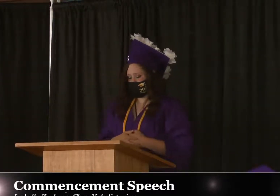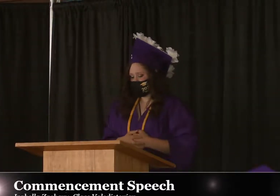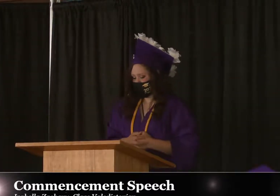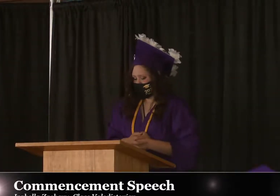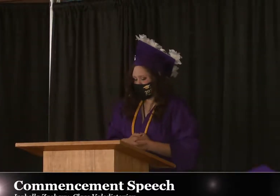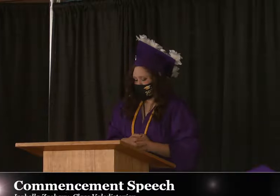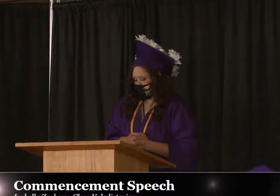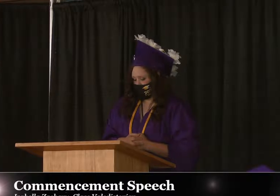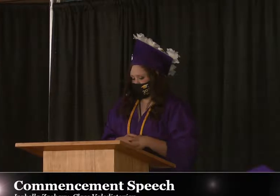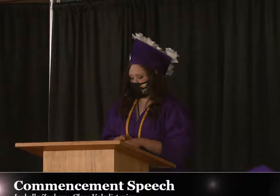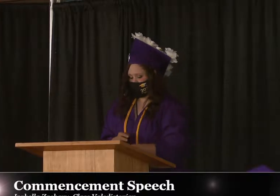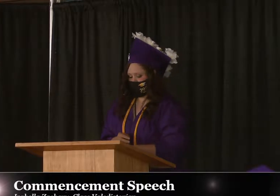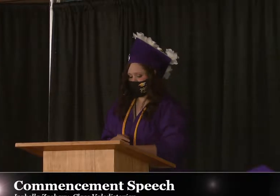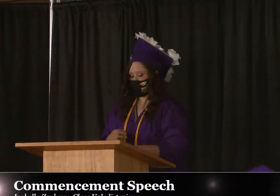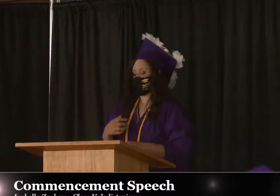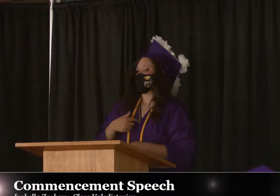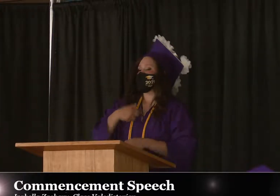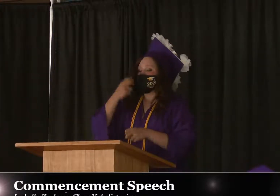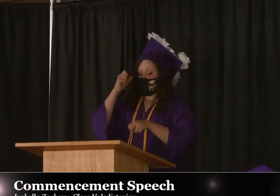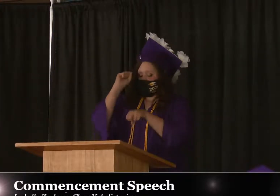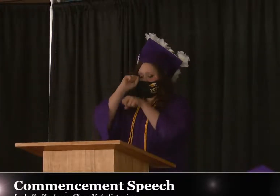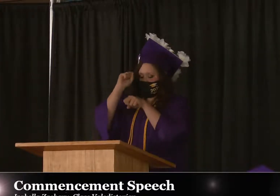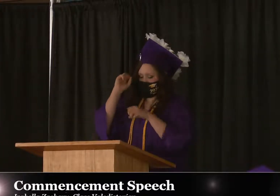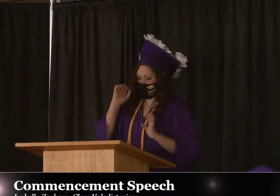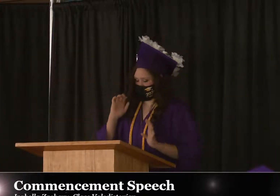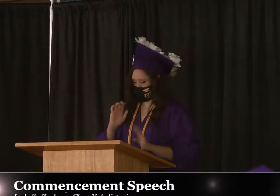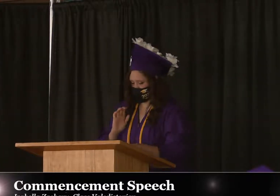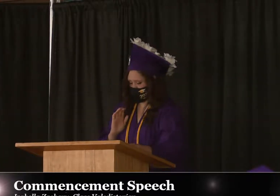looking for another path through all the challenges.